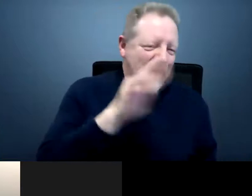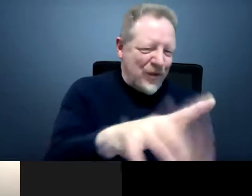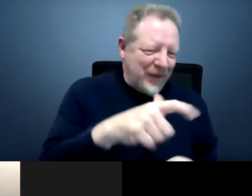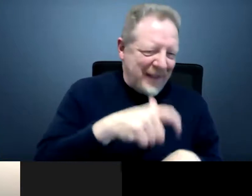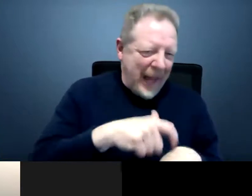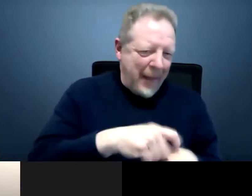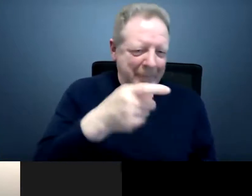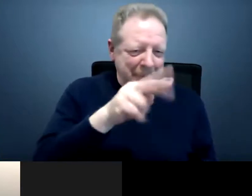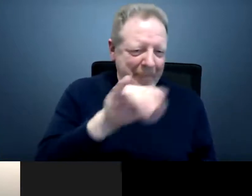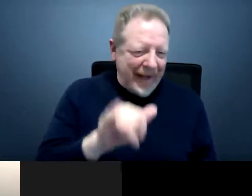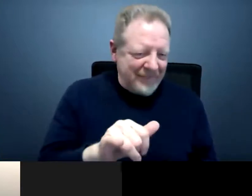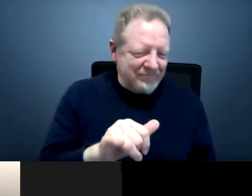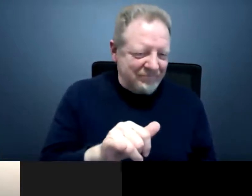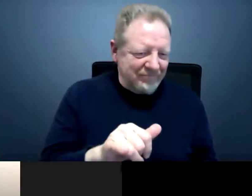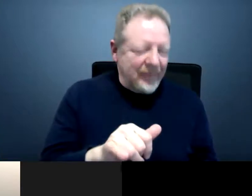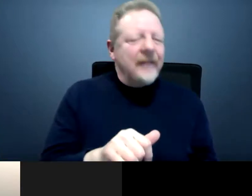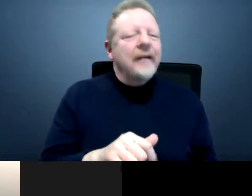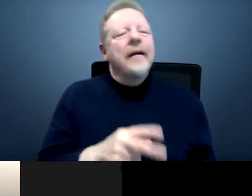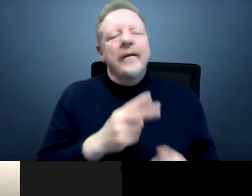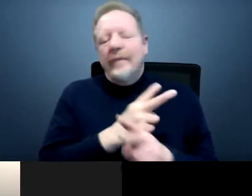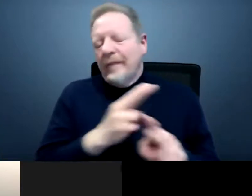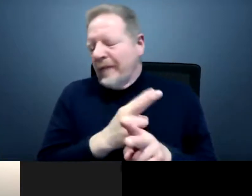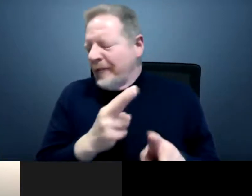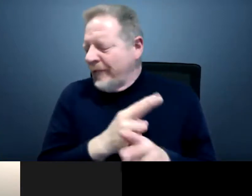It was very, very informative, and I love the